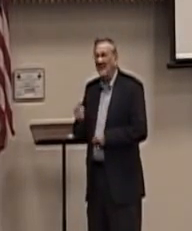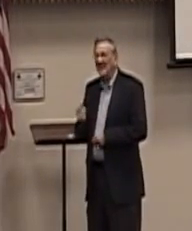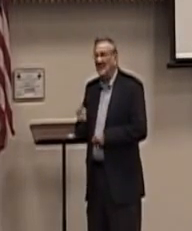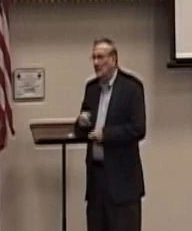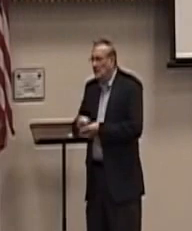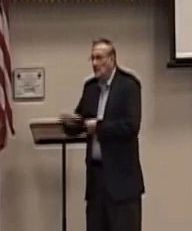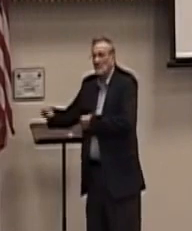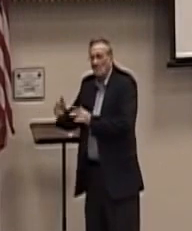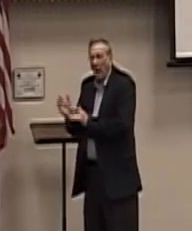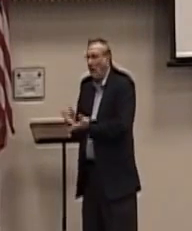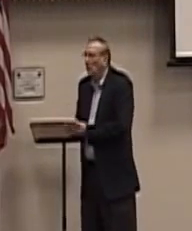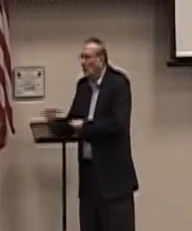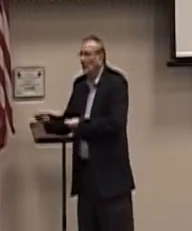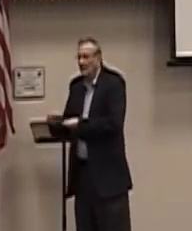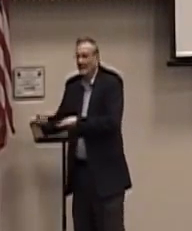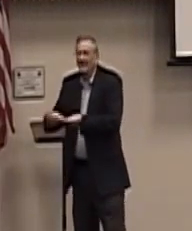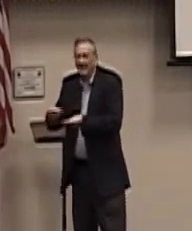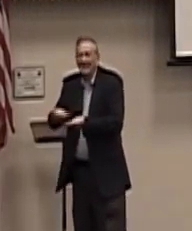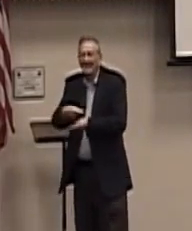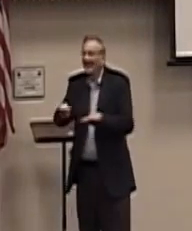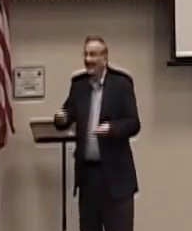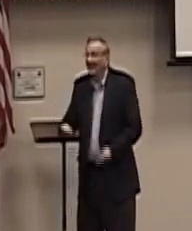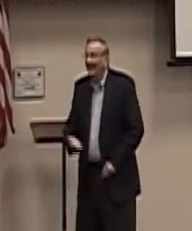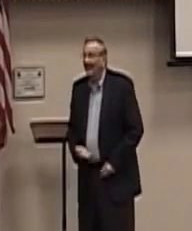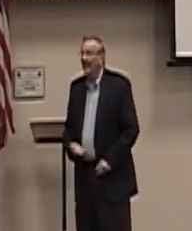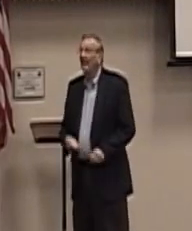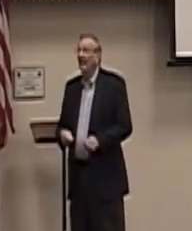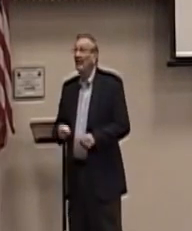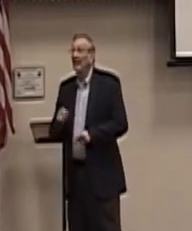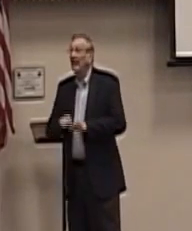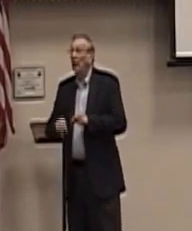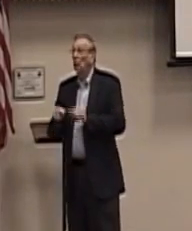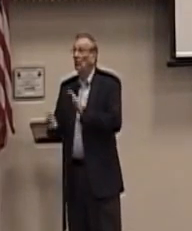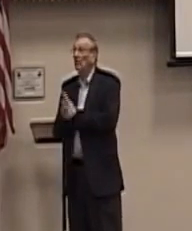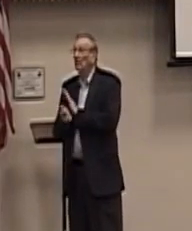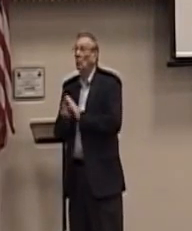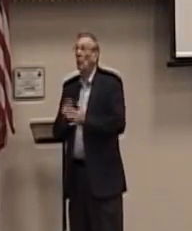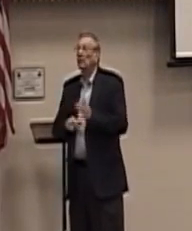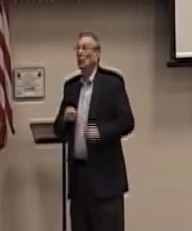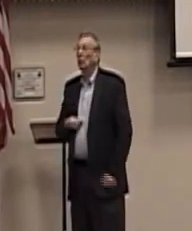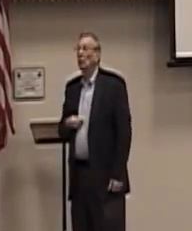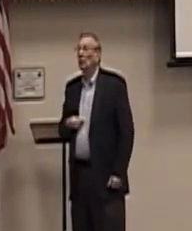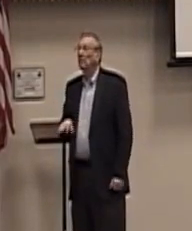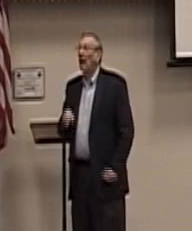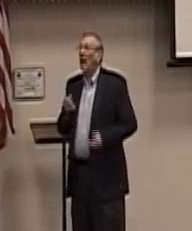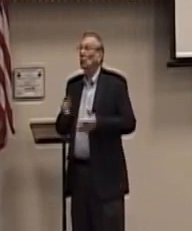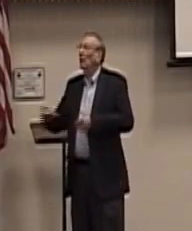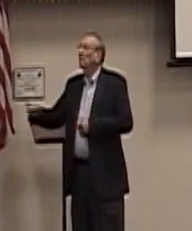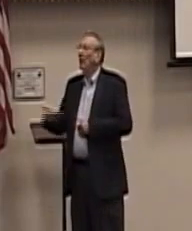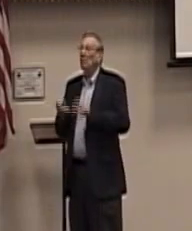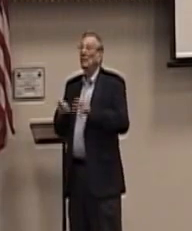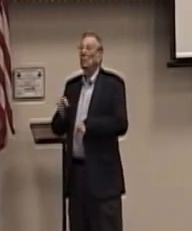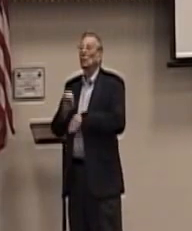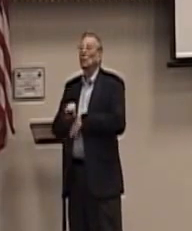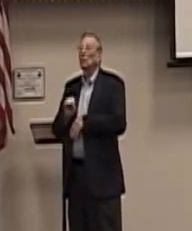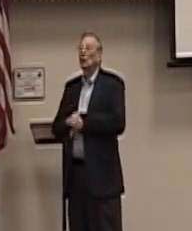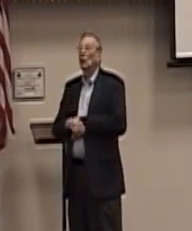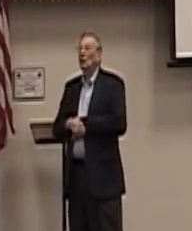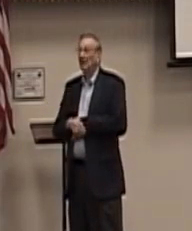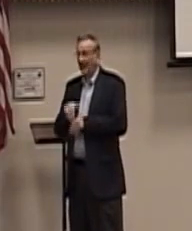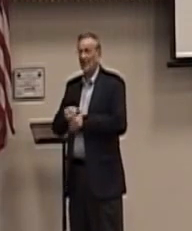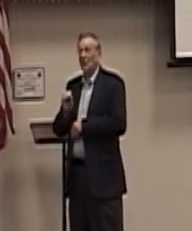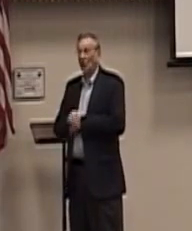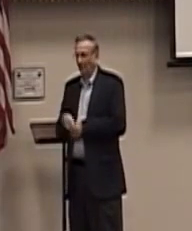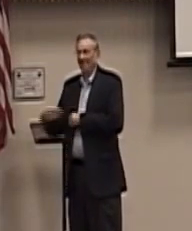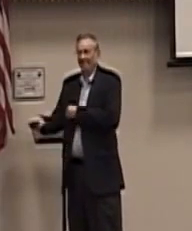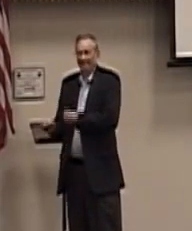out Bibles, New Testaments. He can't do that on the street, it's illegal. So what he does is he finds ways to invite people into the church building, and there he can